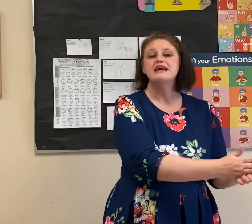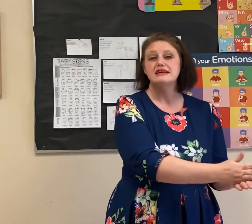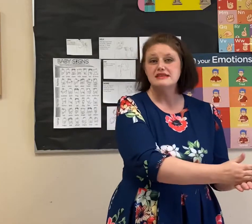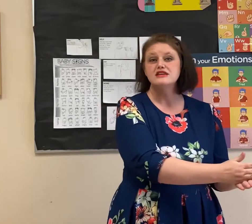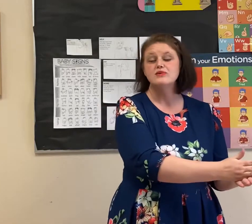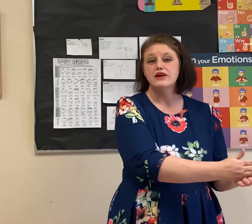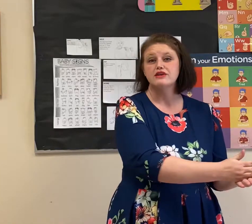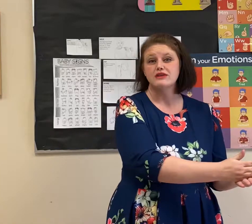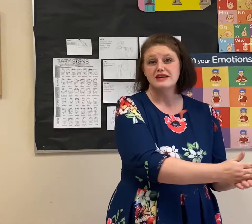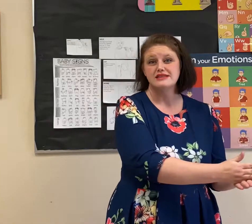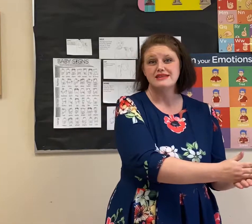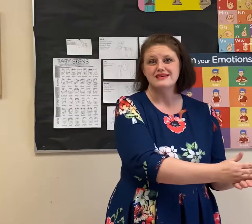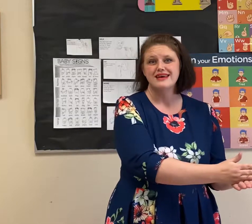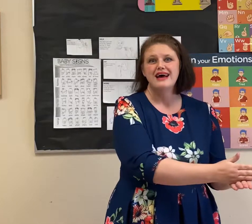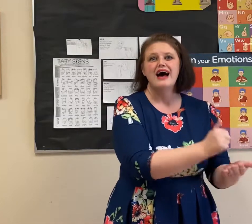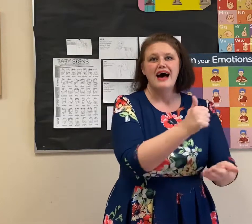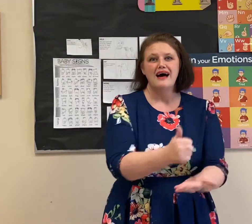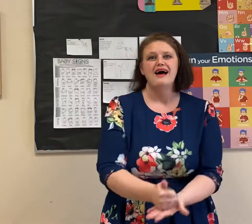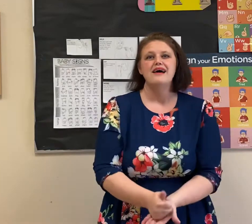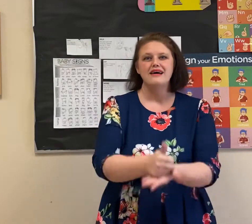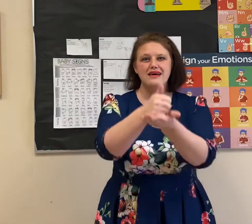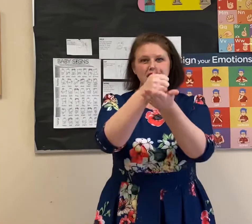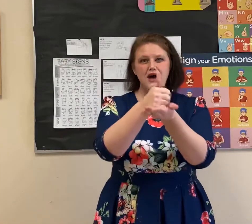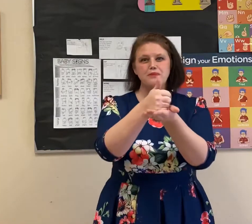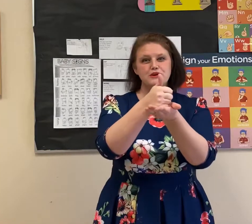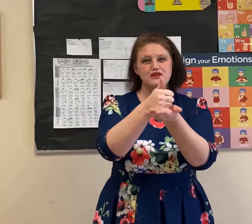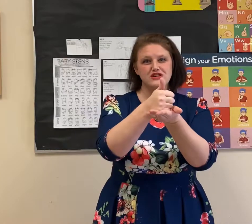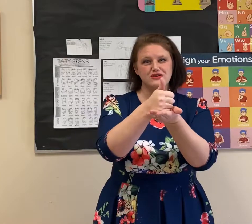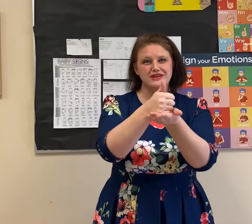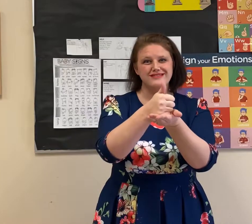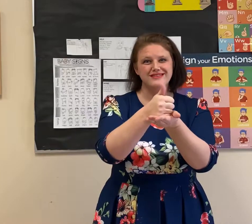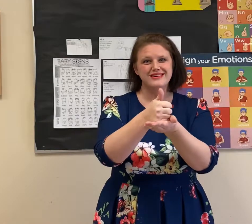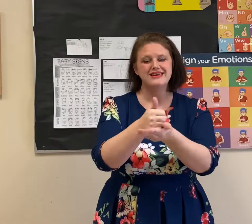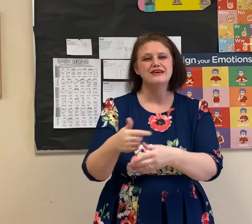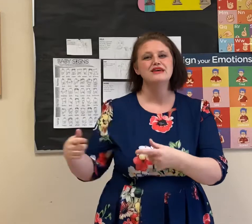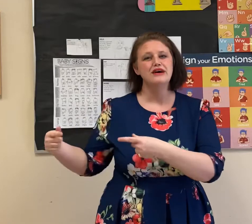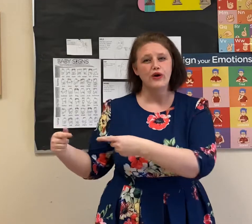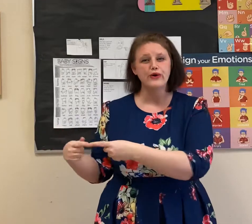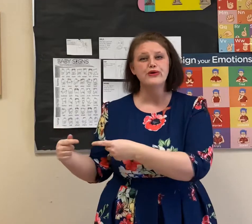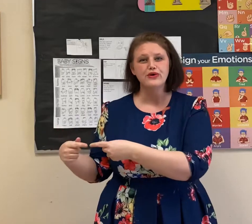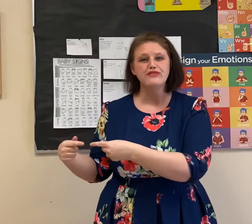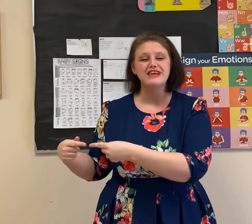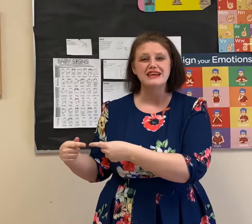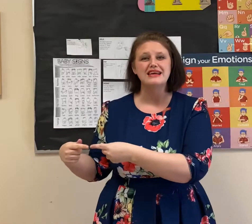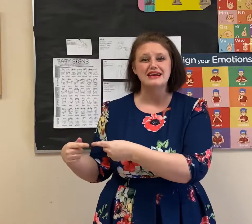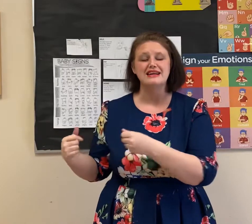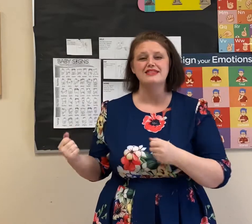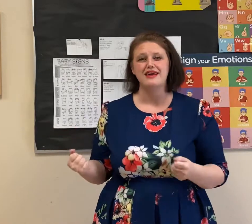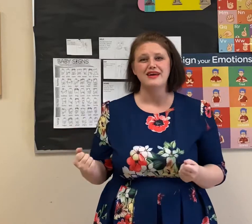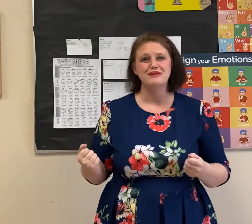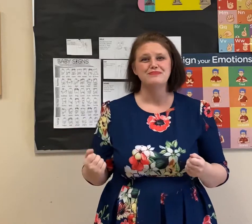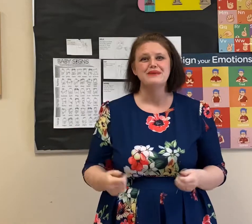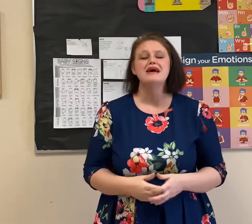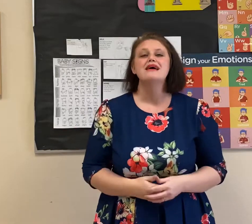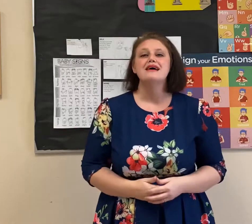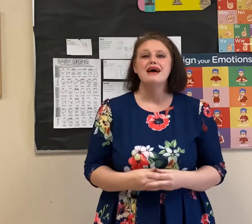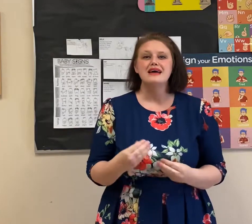continue on your lesson and help your children or know if they need anything. ASL